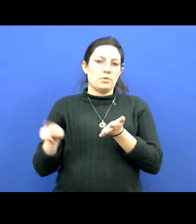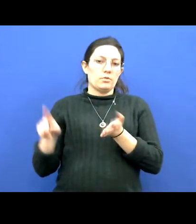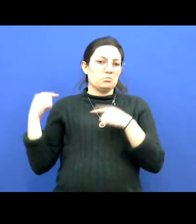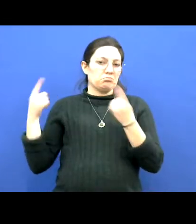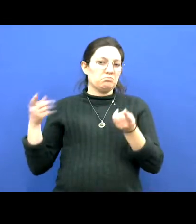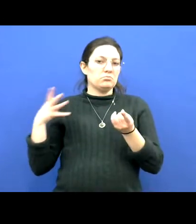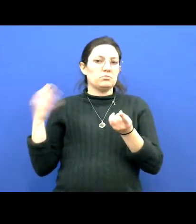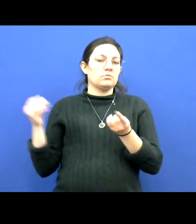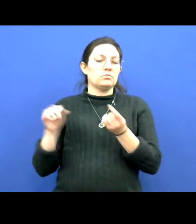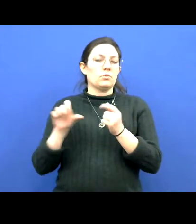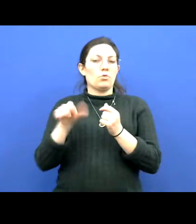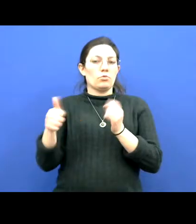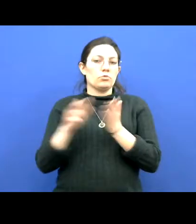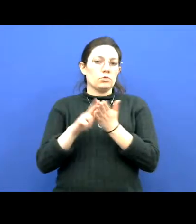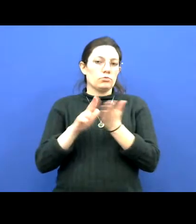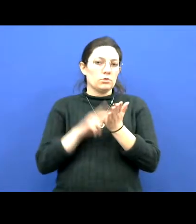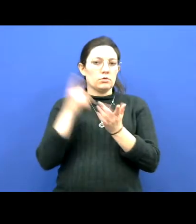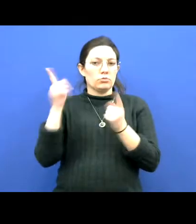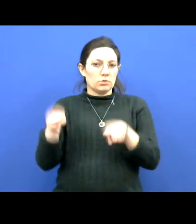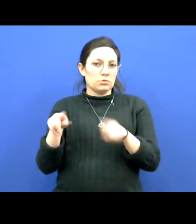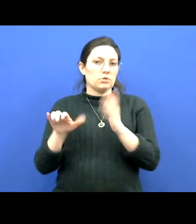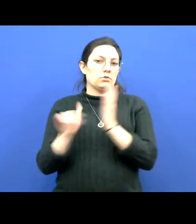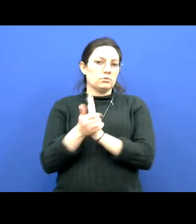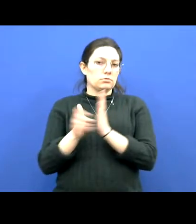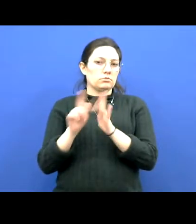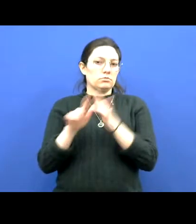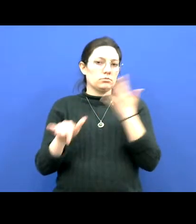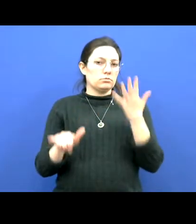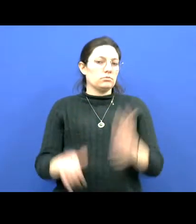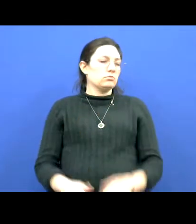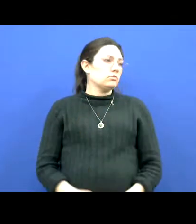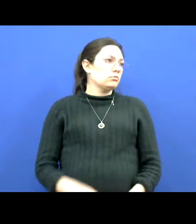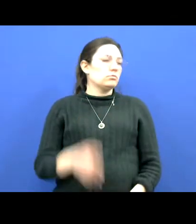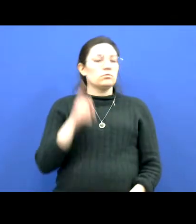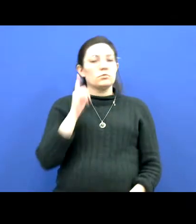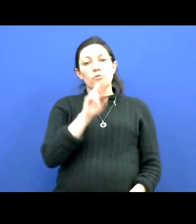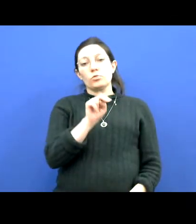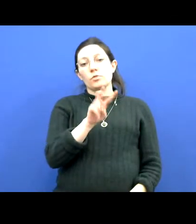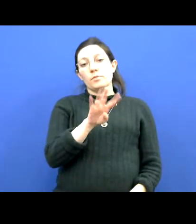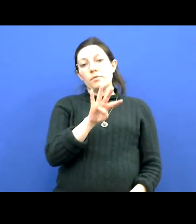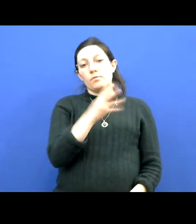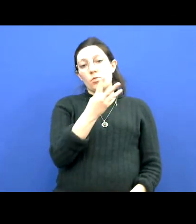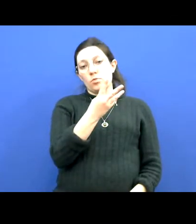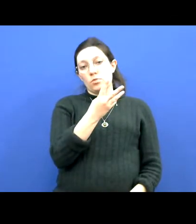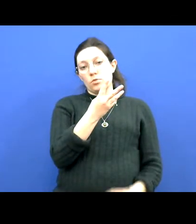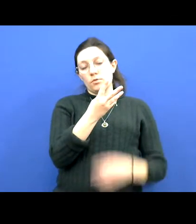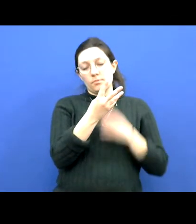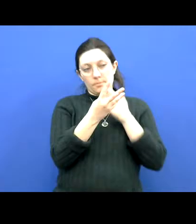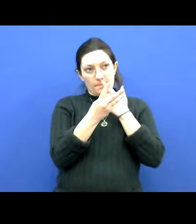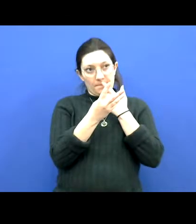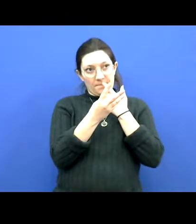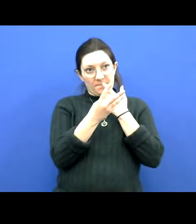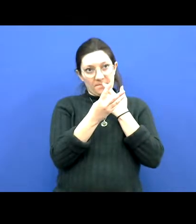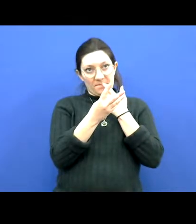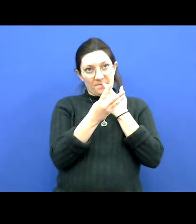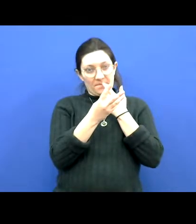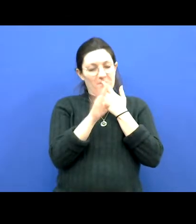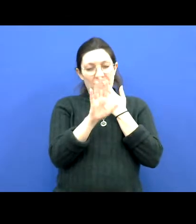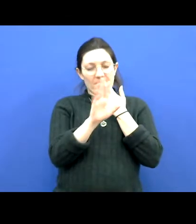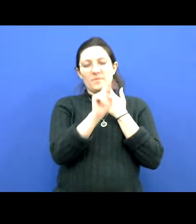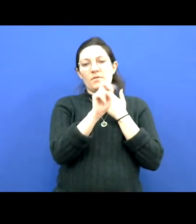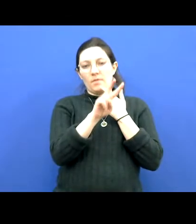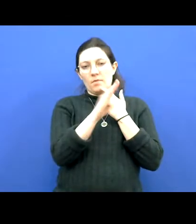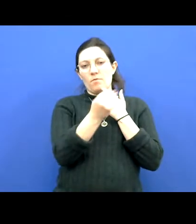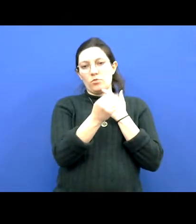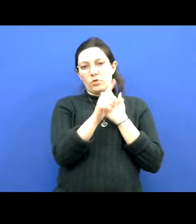any associated contracts, agreements for November 4th, 14th,